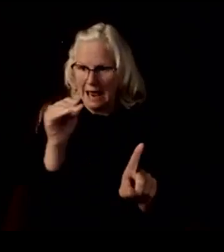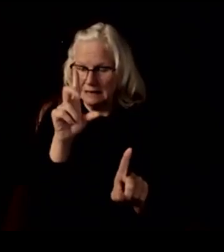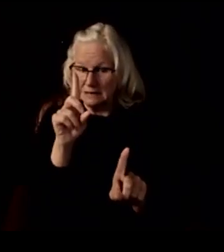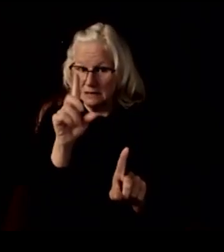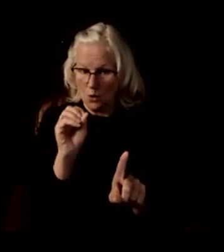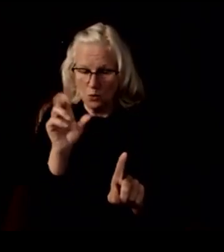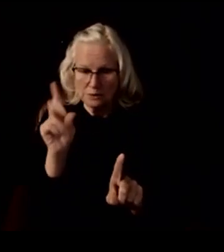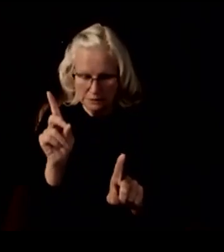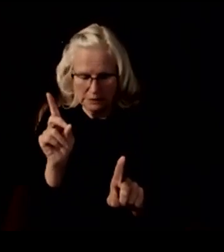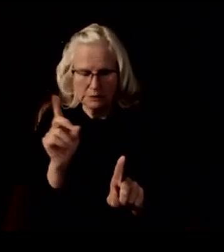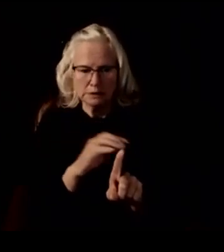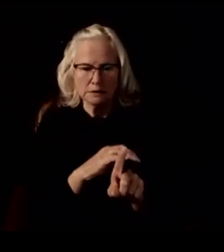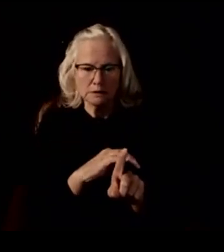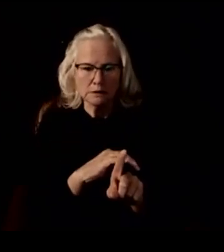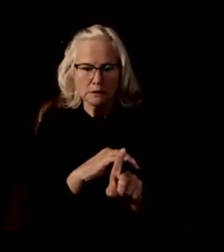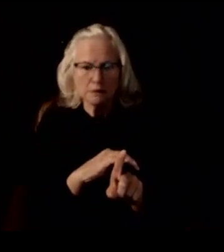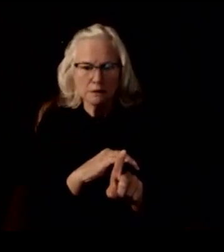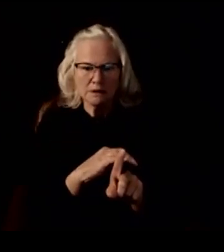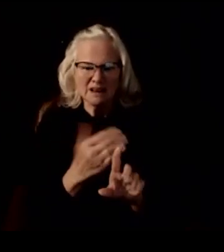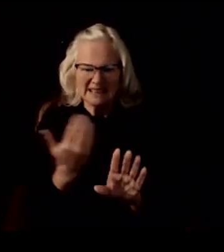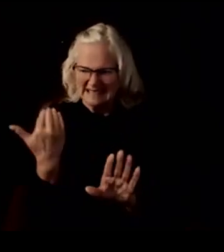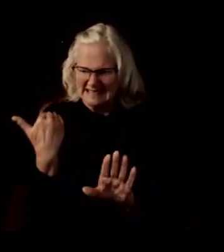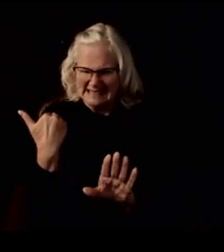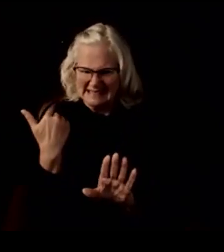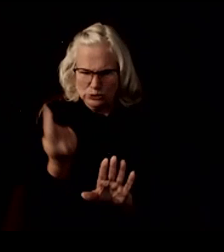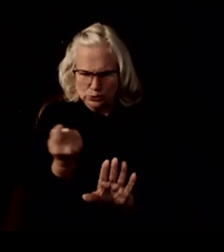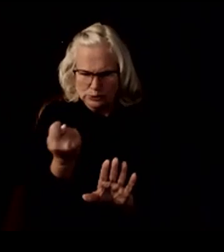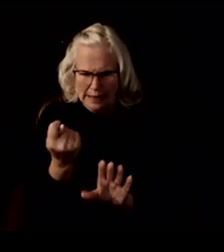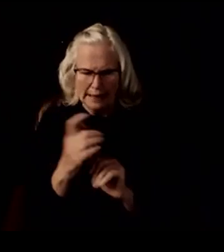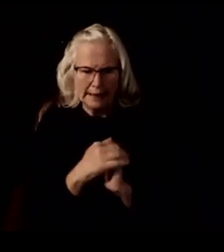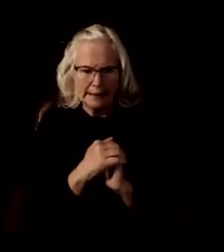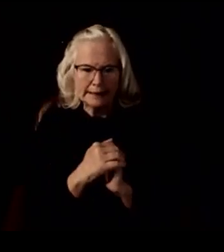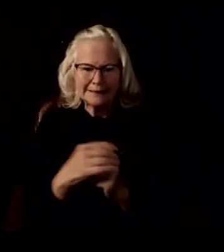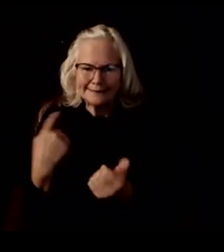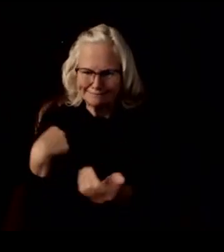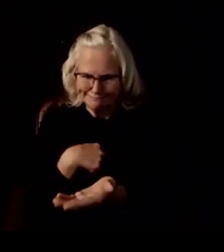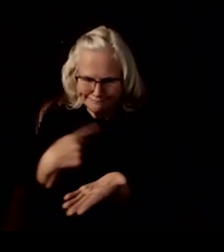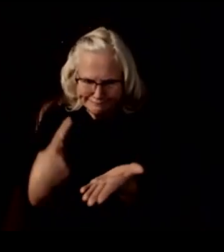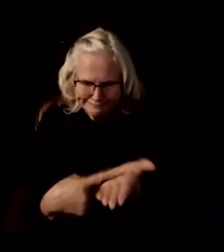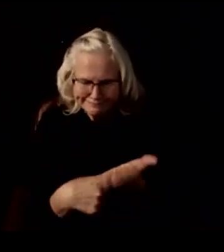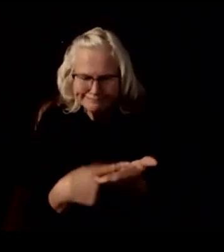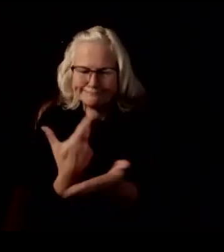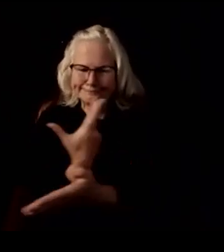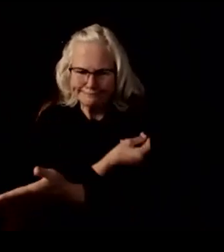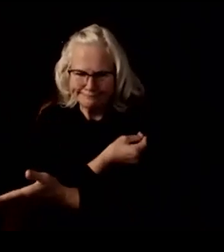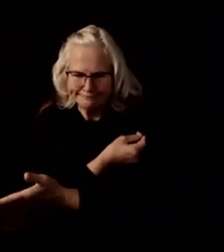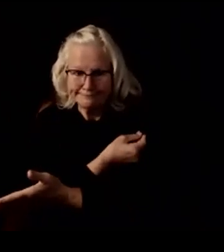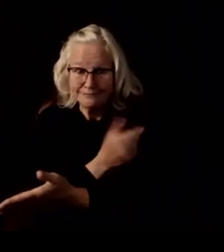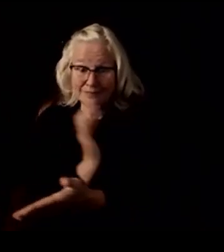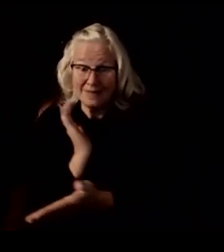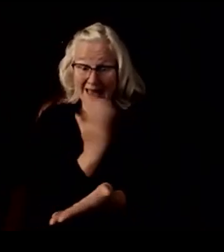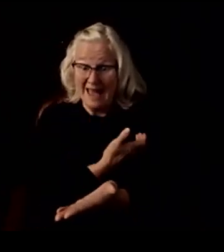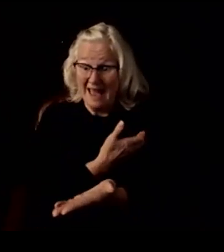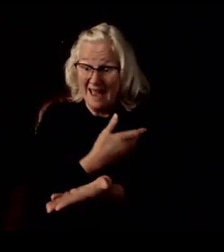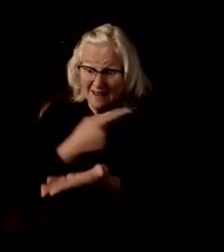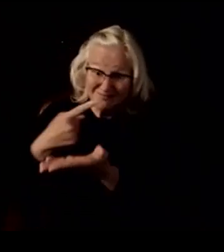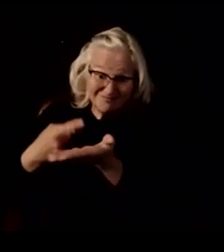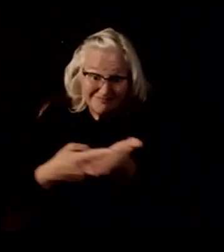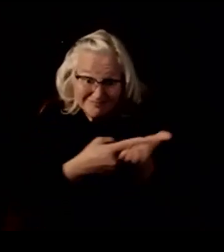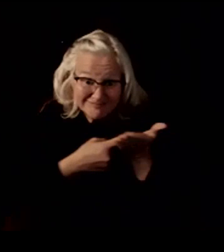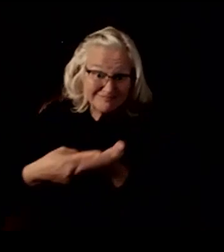for the COVID-19 vaccination. And our conversation obviously included a number of people on the federal side, but